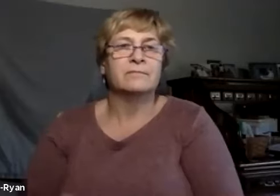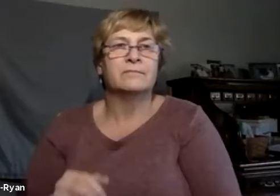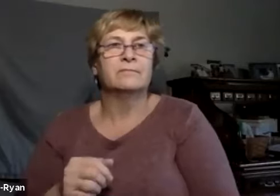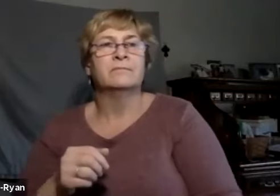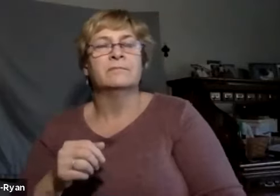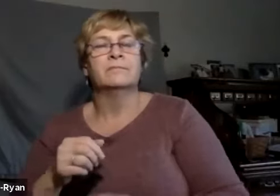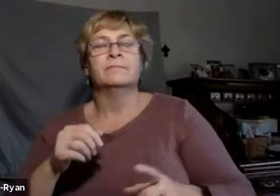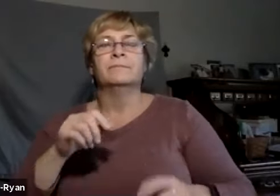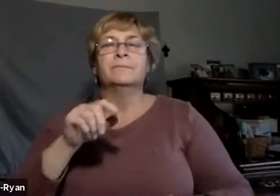She's still freezing.